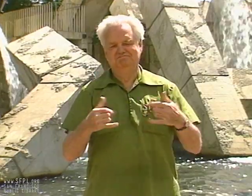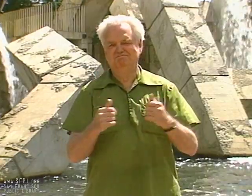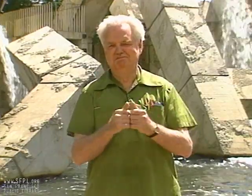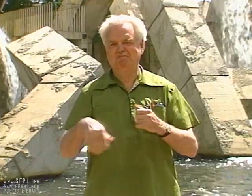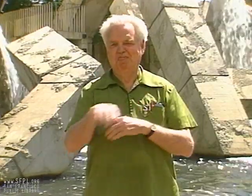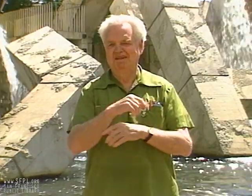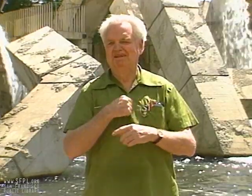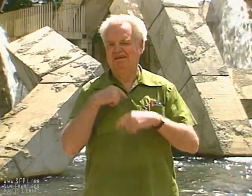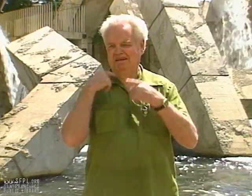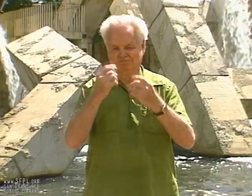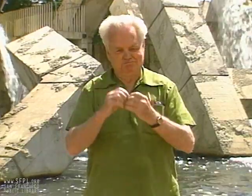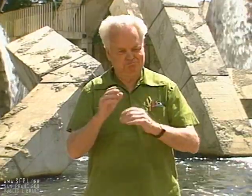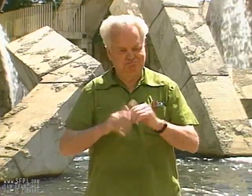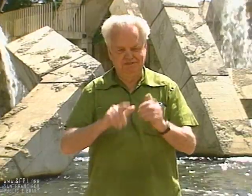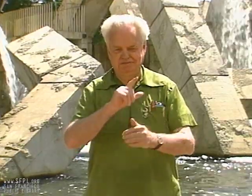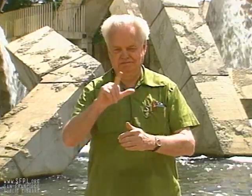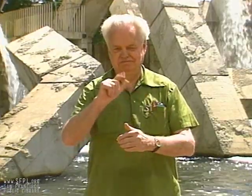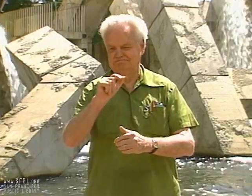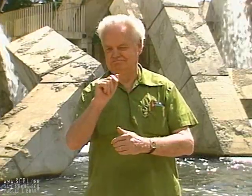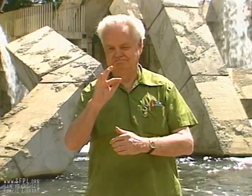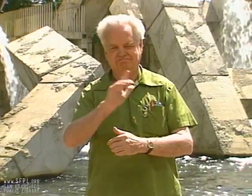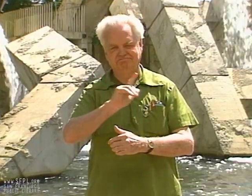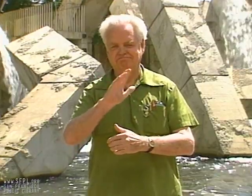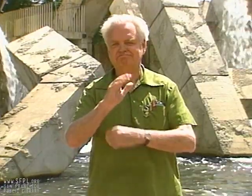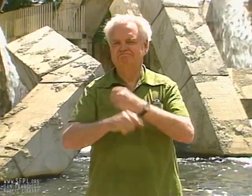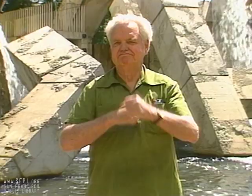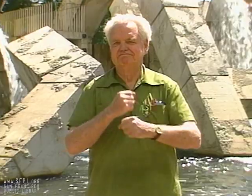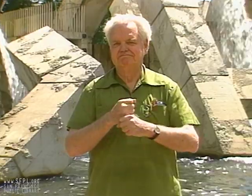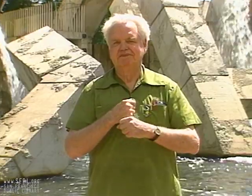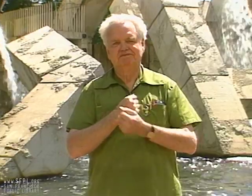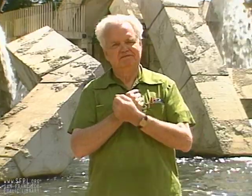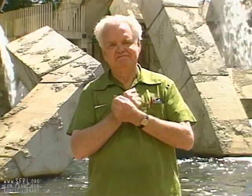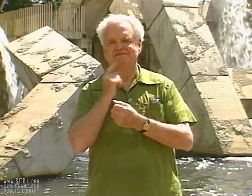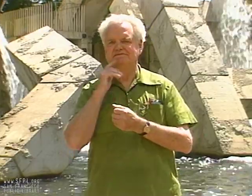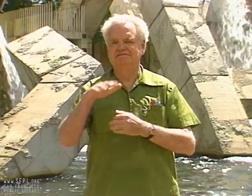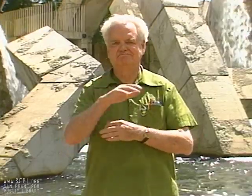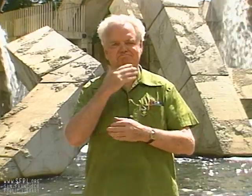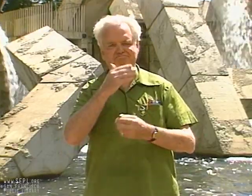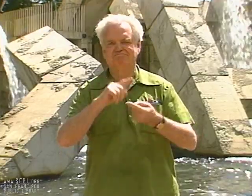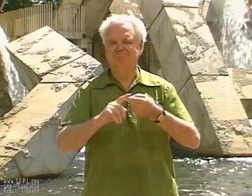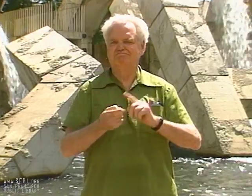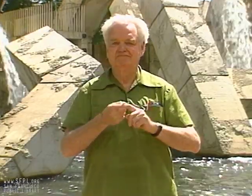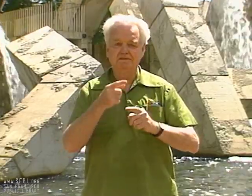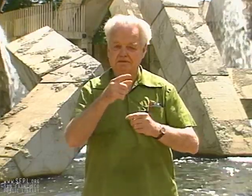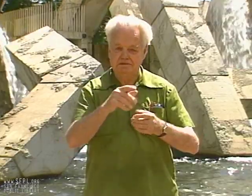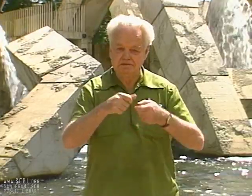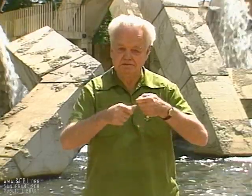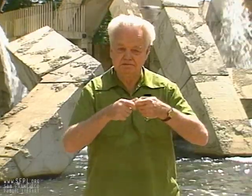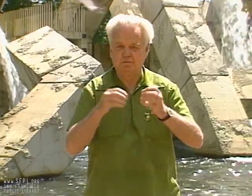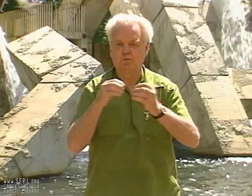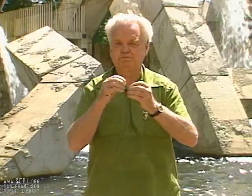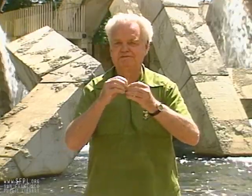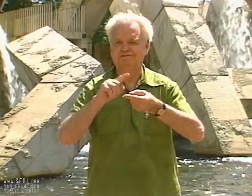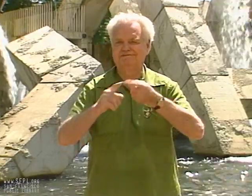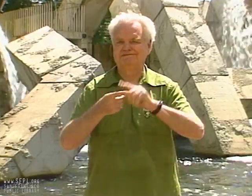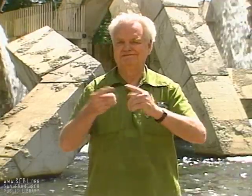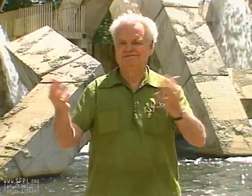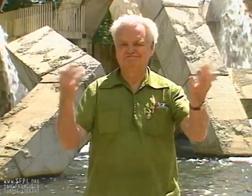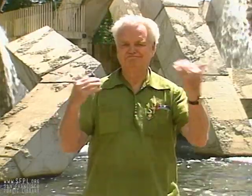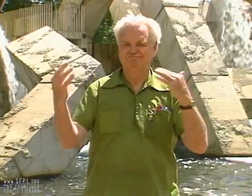players. I've been playing a good, 20 to 25 years, and I love deaf people. They've been good friends. When you play cards, you make a lot